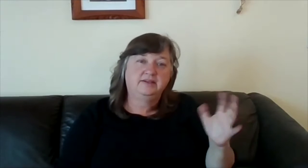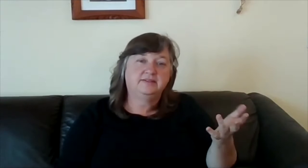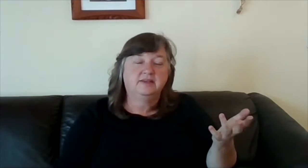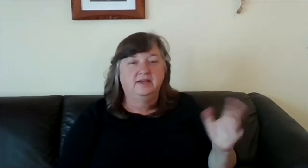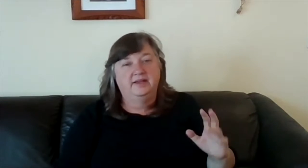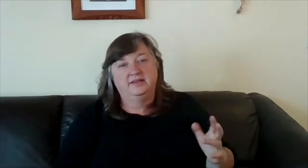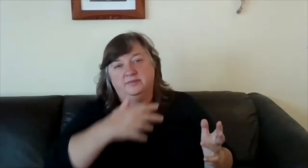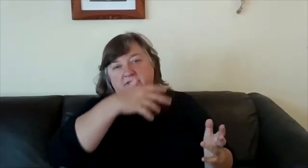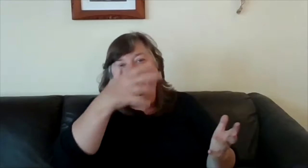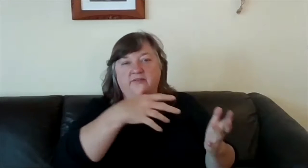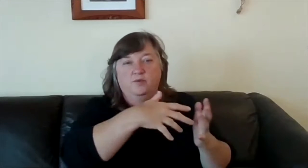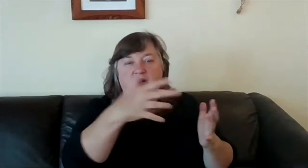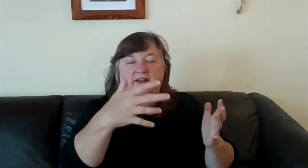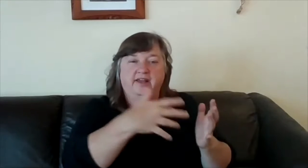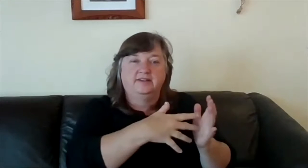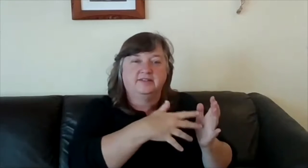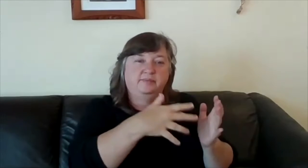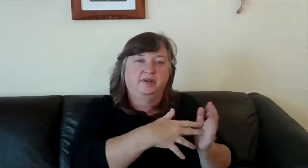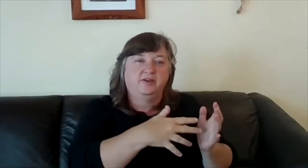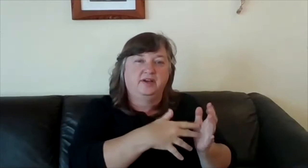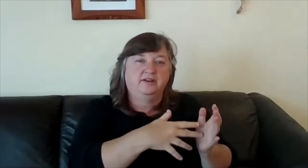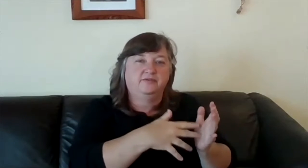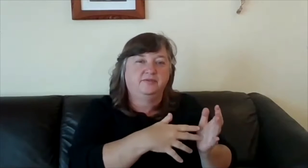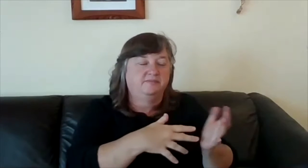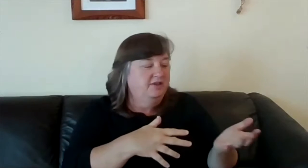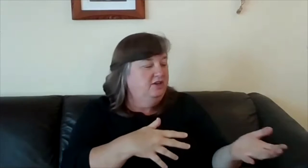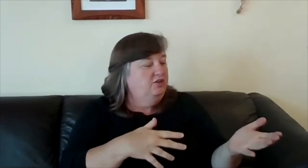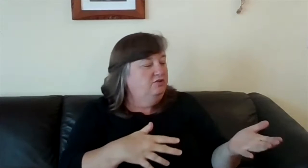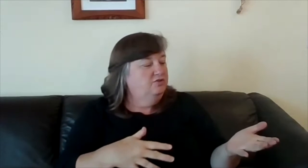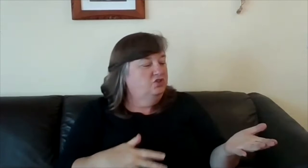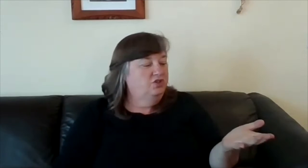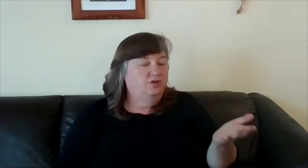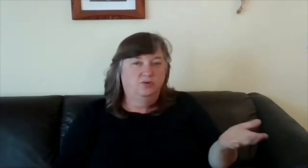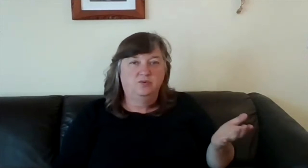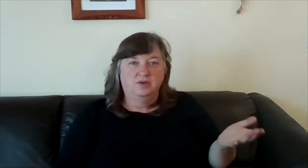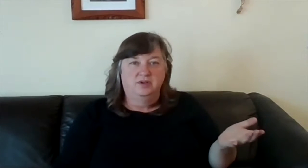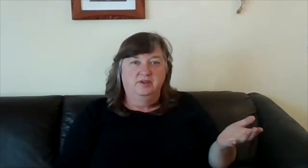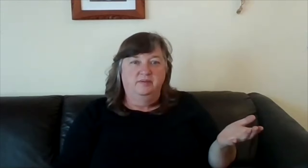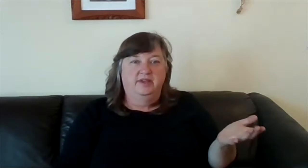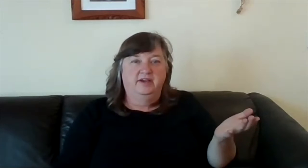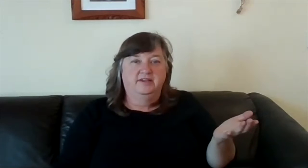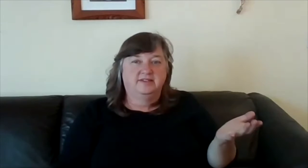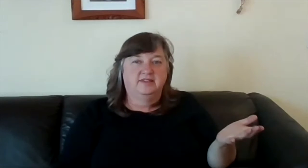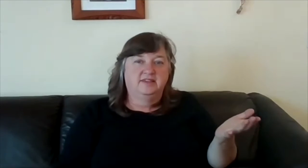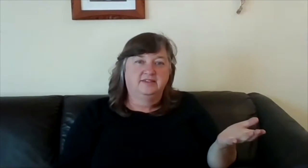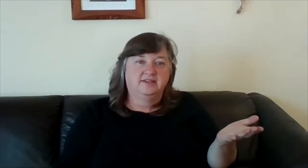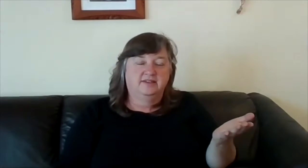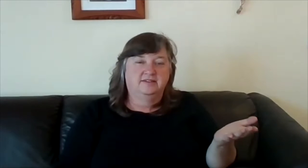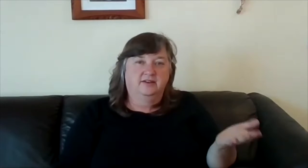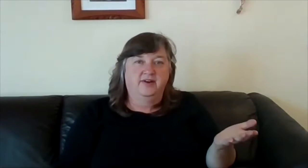is, it's really kind of a one-handed sign, but you kind of use two because this is the